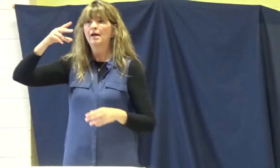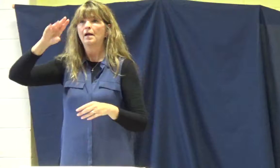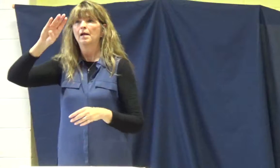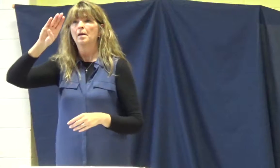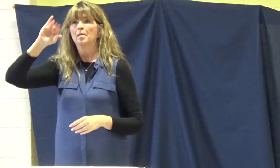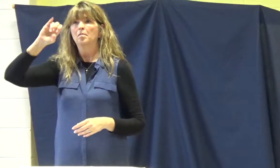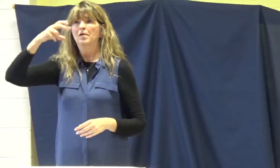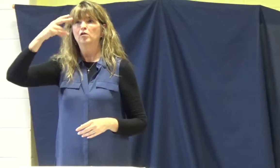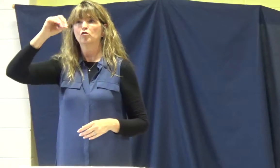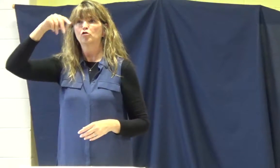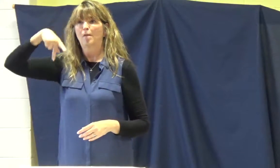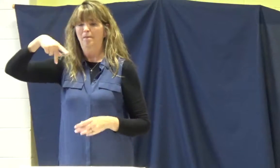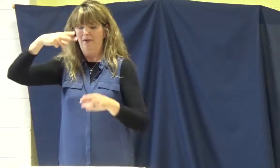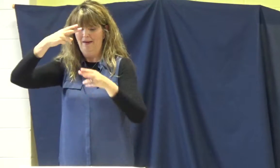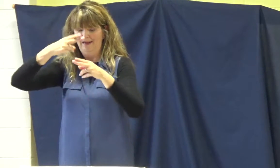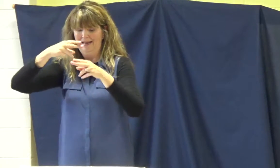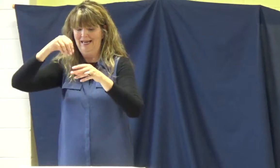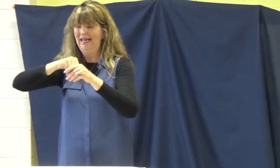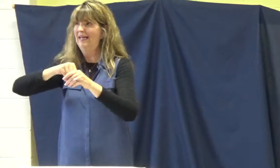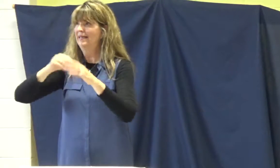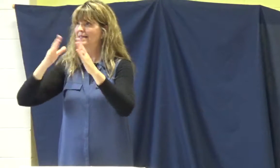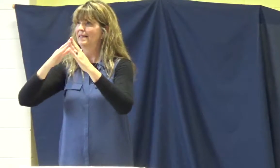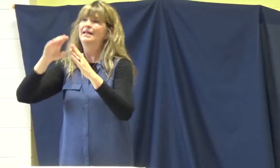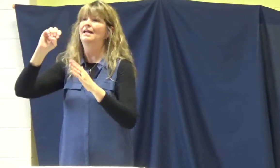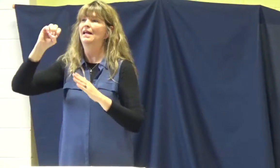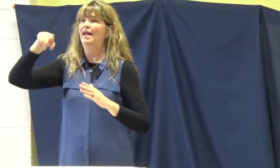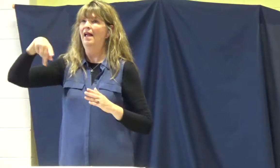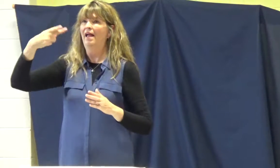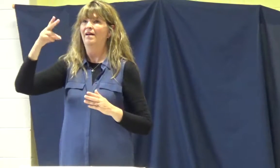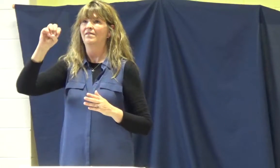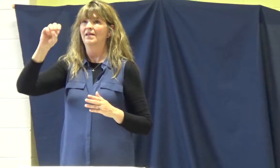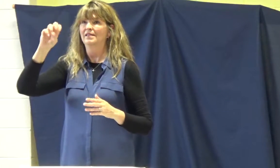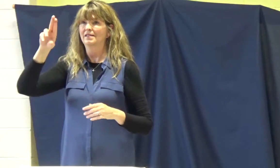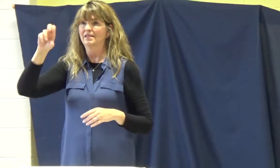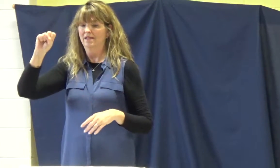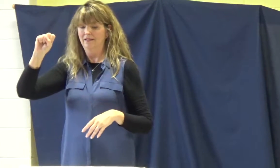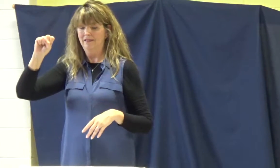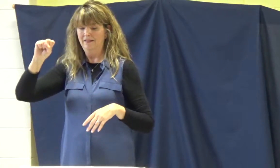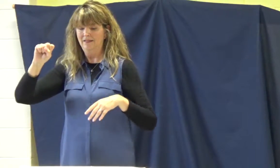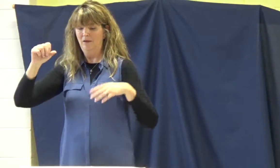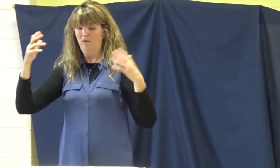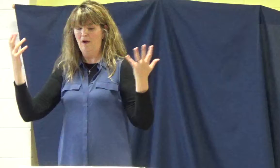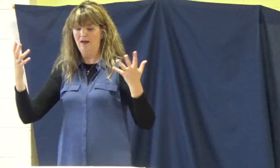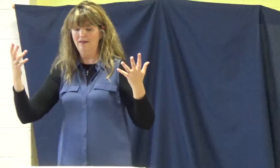also, there's documentation that there was a bishop in Ephesus